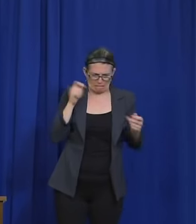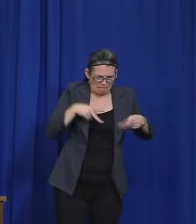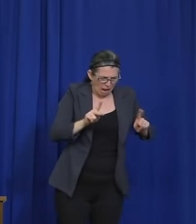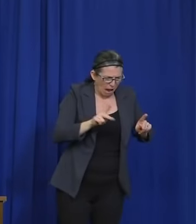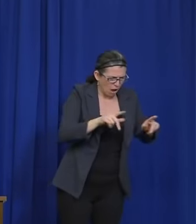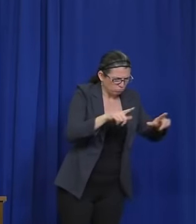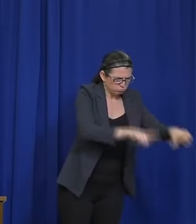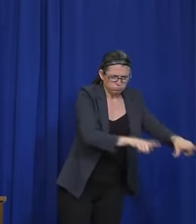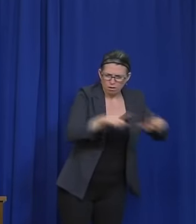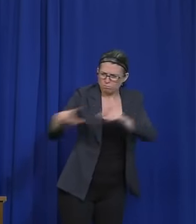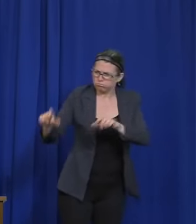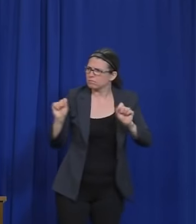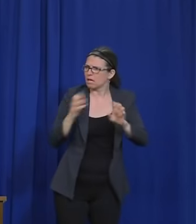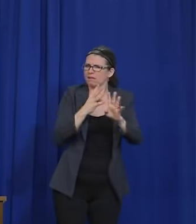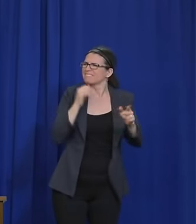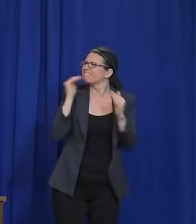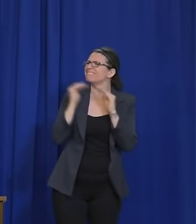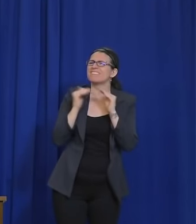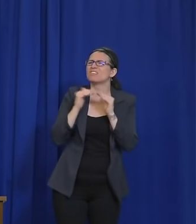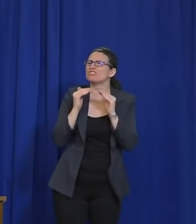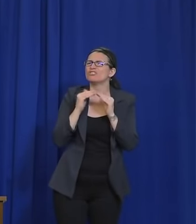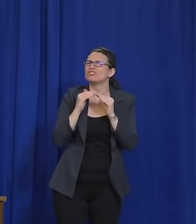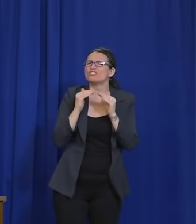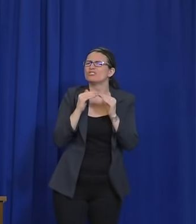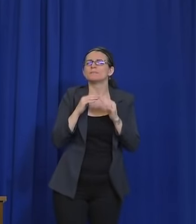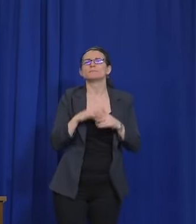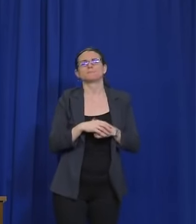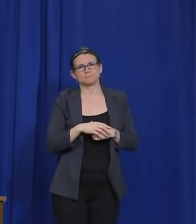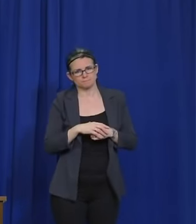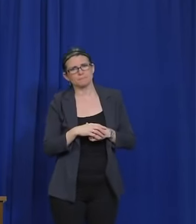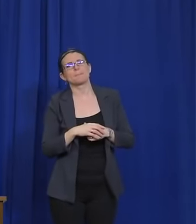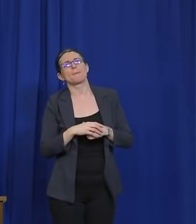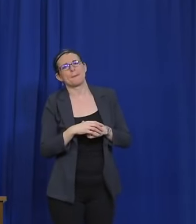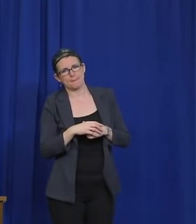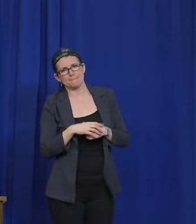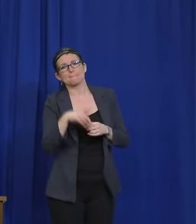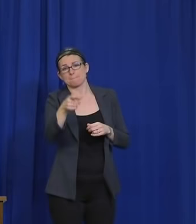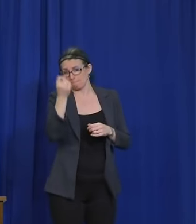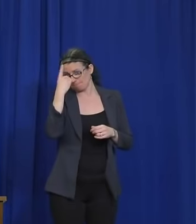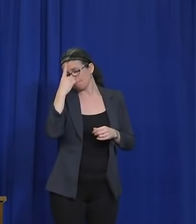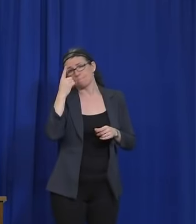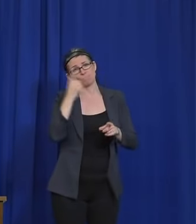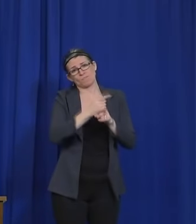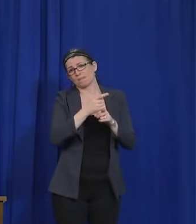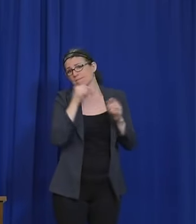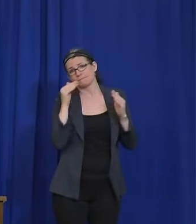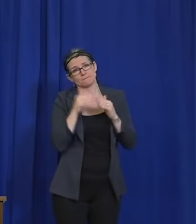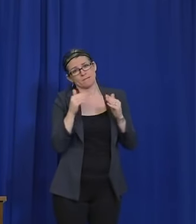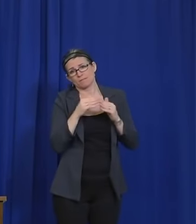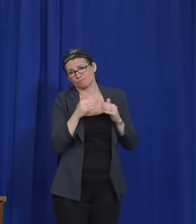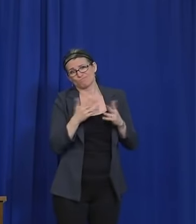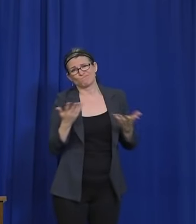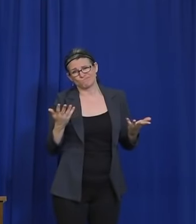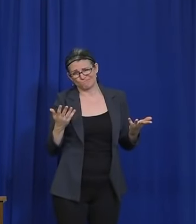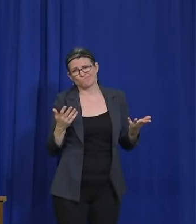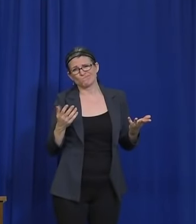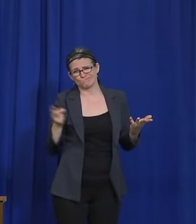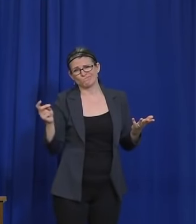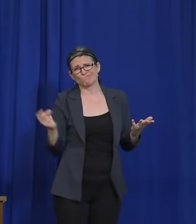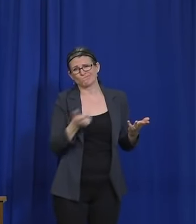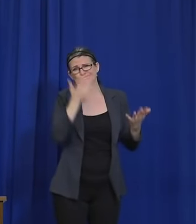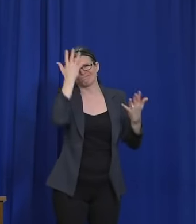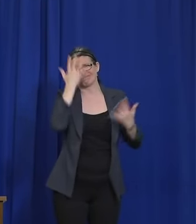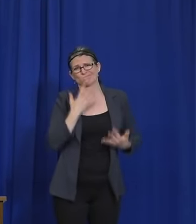There are disparities. Inevitably, there are disparities, and it's regretful. I don't like seeing